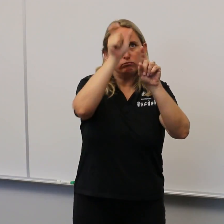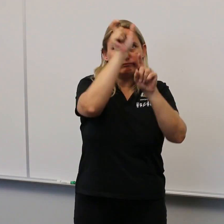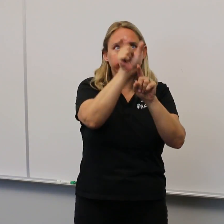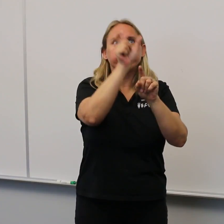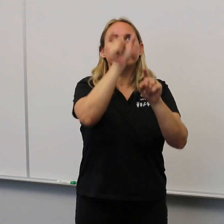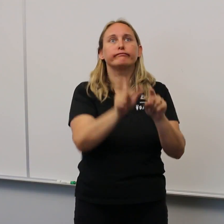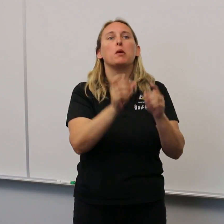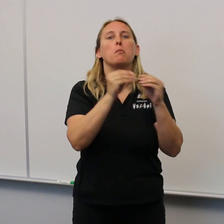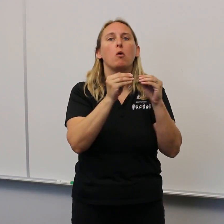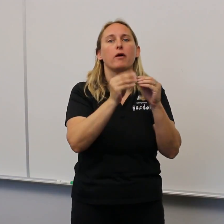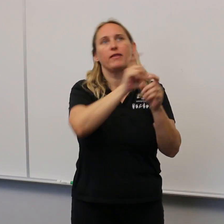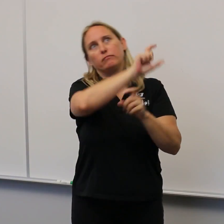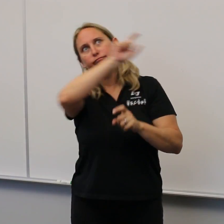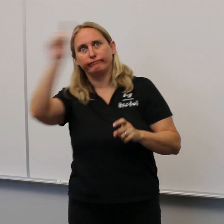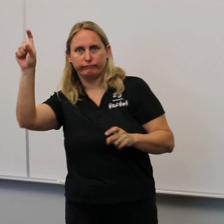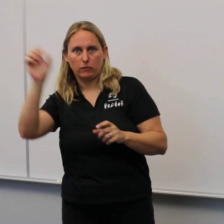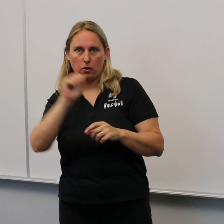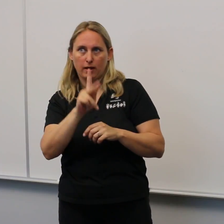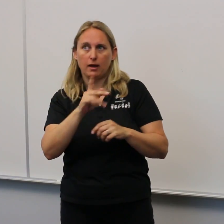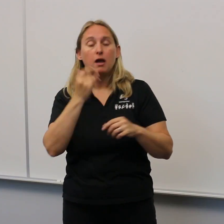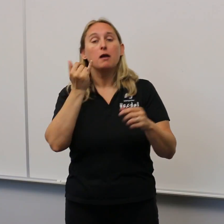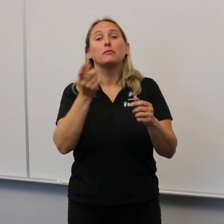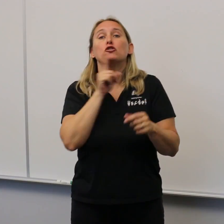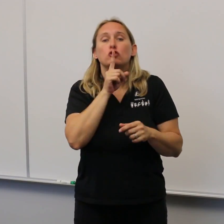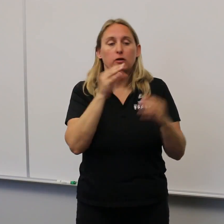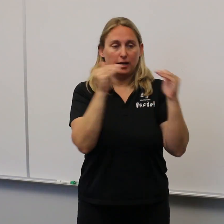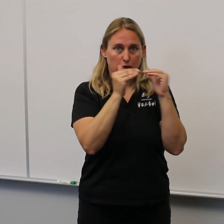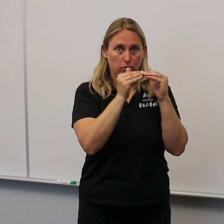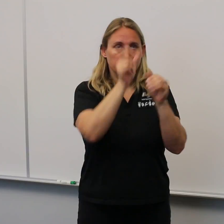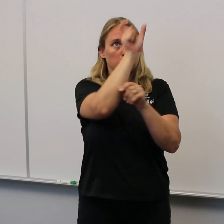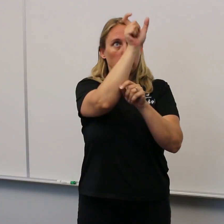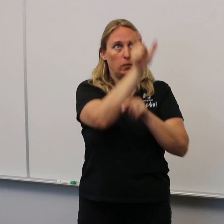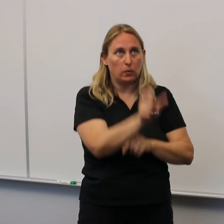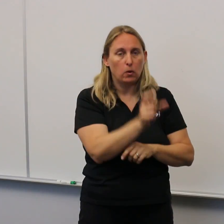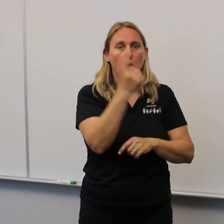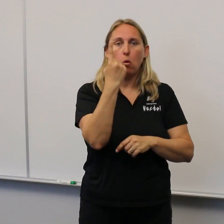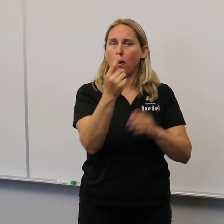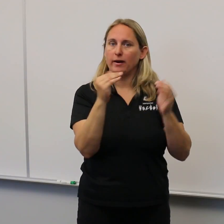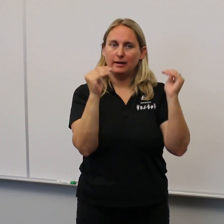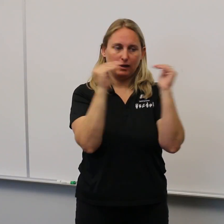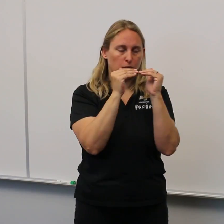questions our equal signs line up, and we only have one equal sign per line.